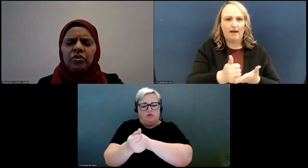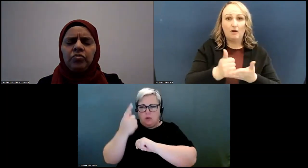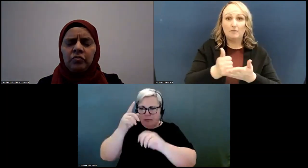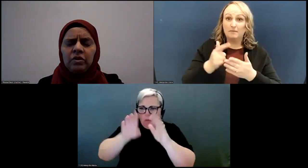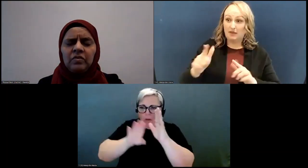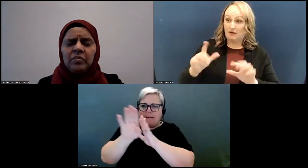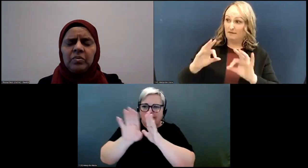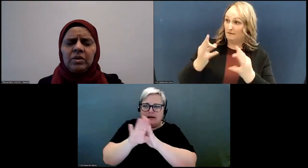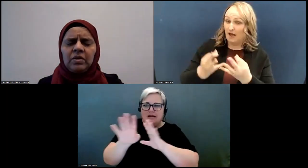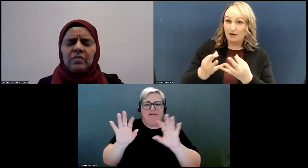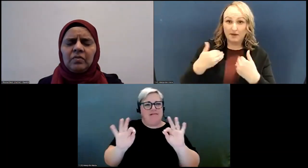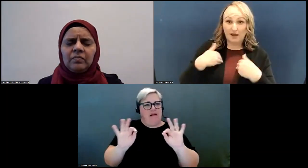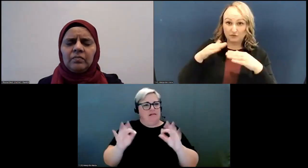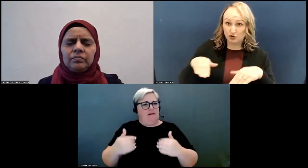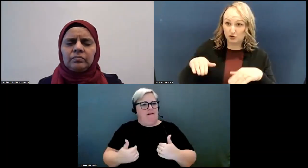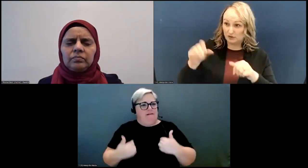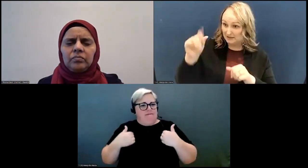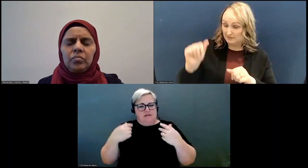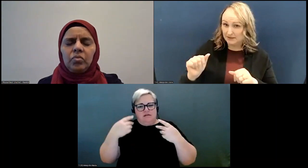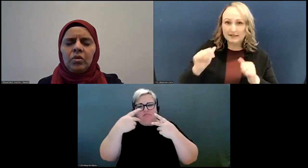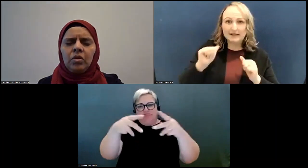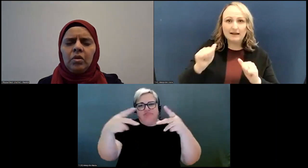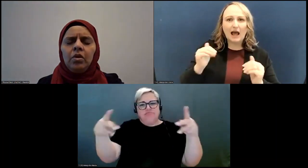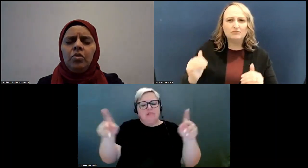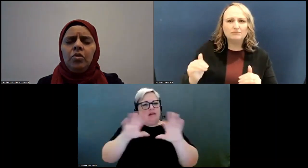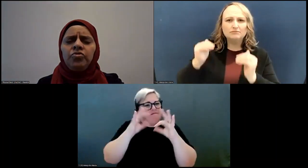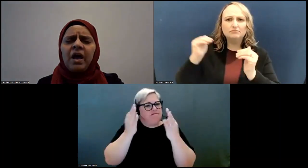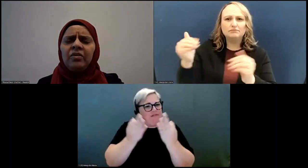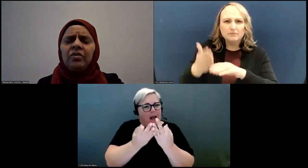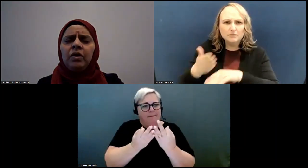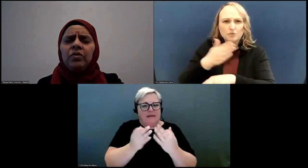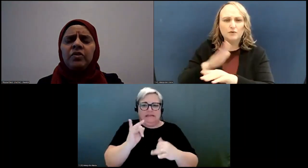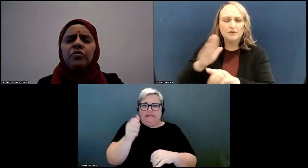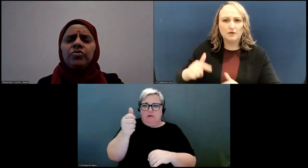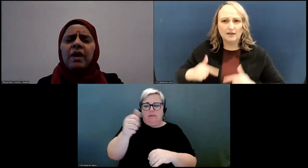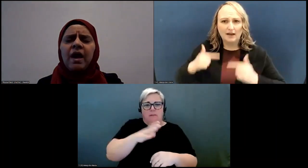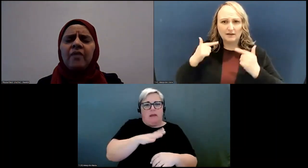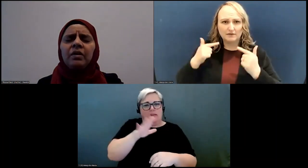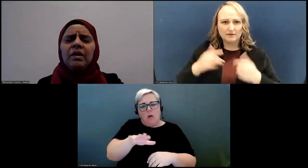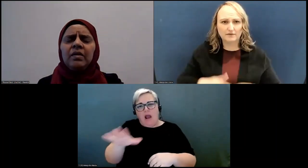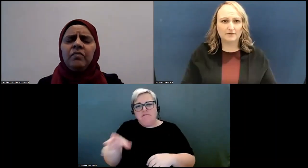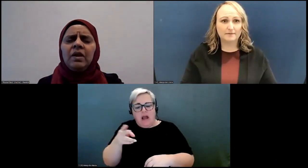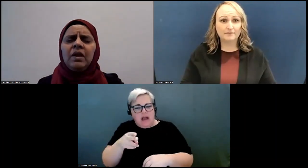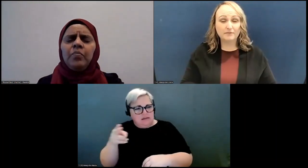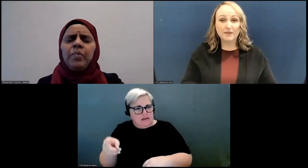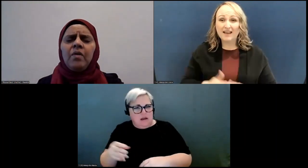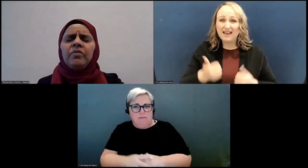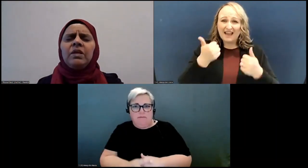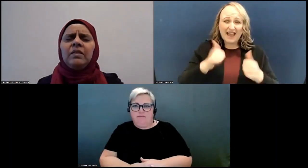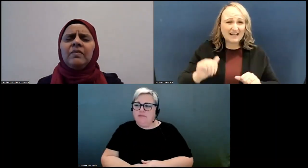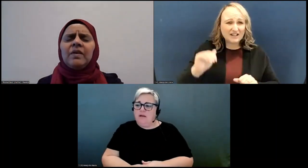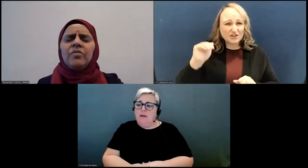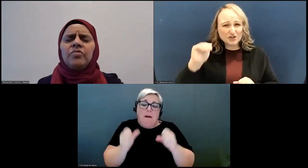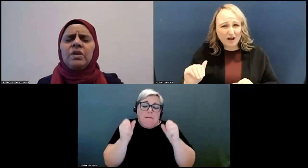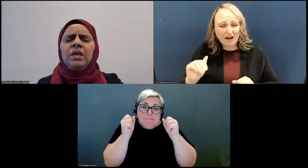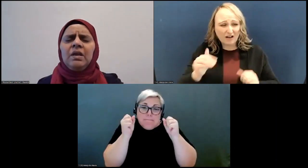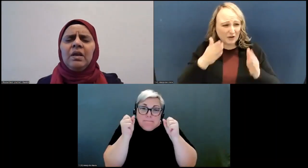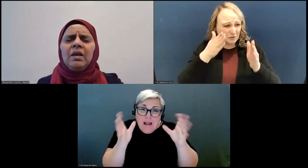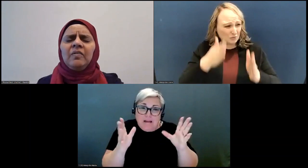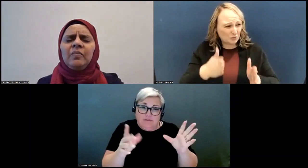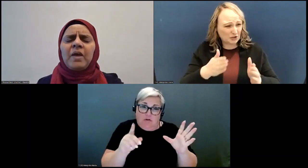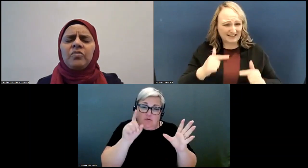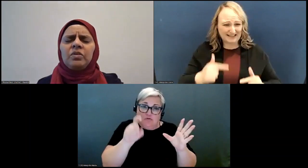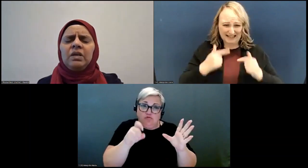with children with disabilities. No child, no individual should have to live in poverty in this